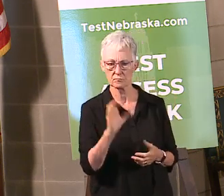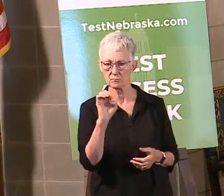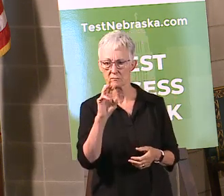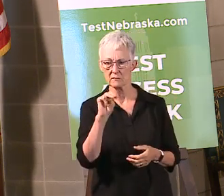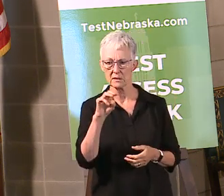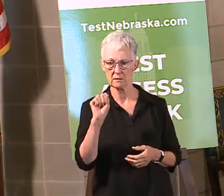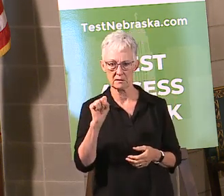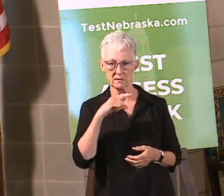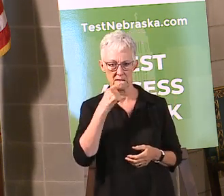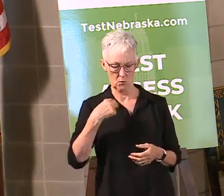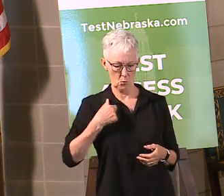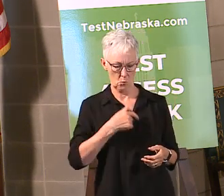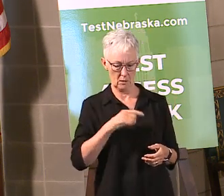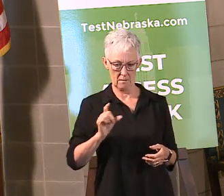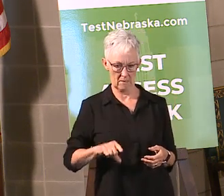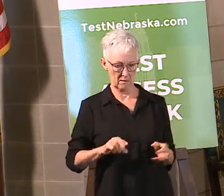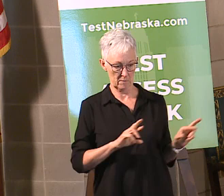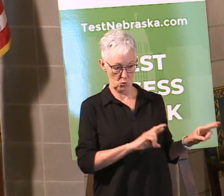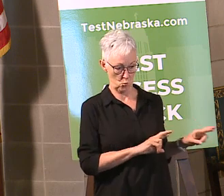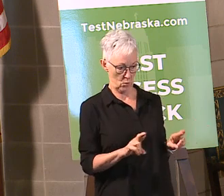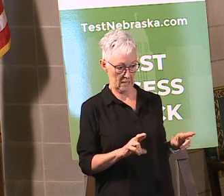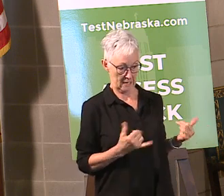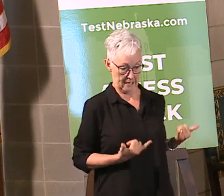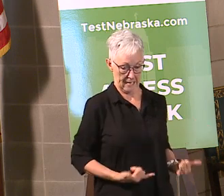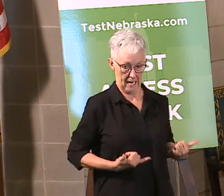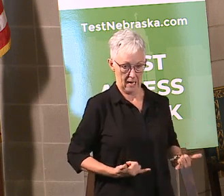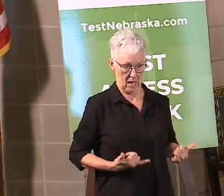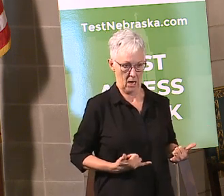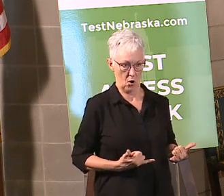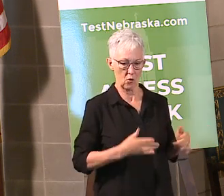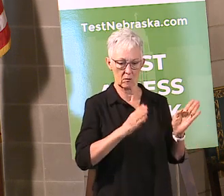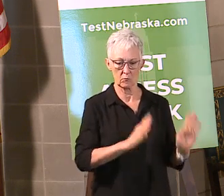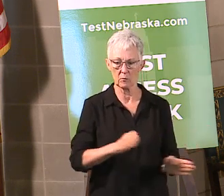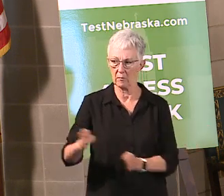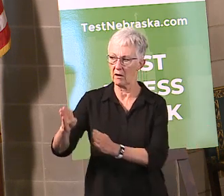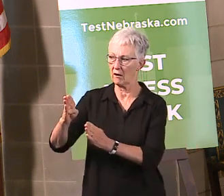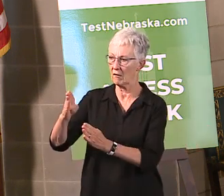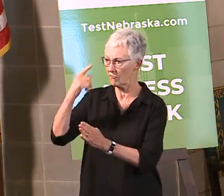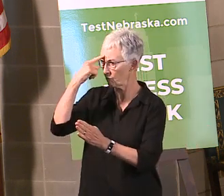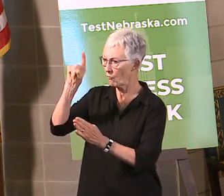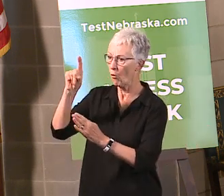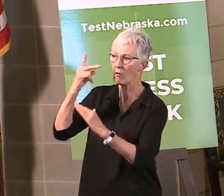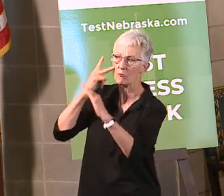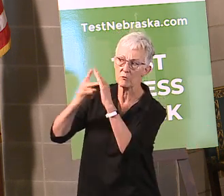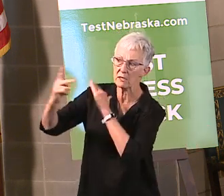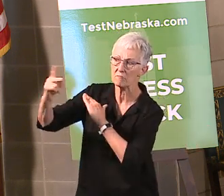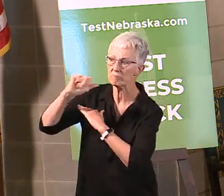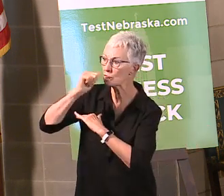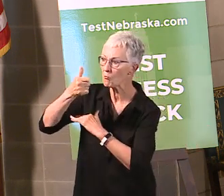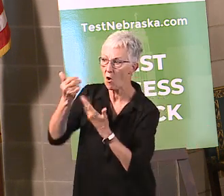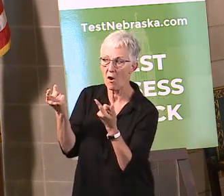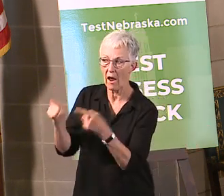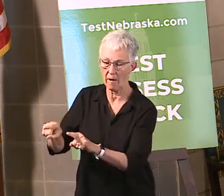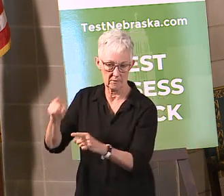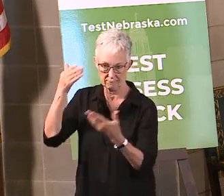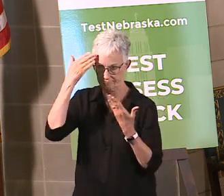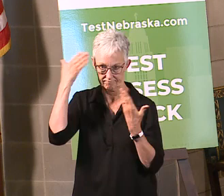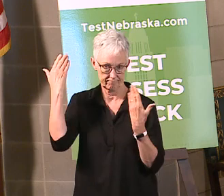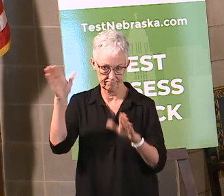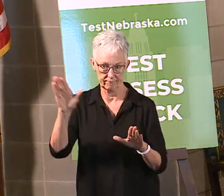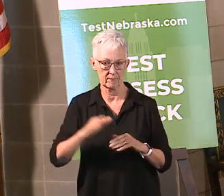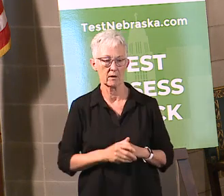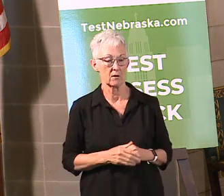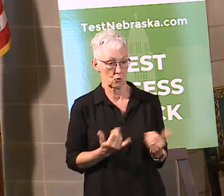This theme was developed long before the COVID-19 crisis. In particular meaningful now is that what the EMS community is